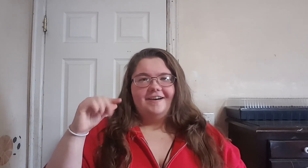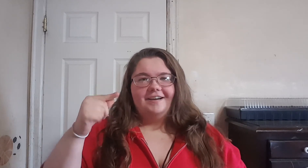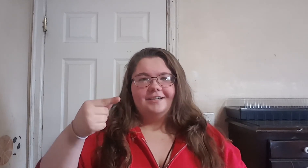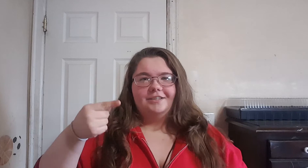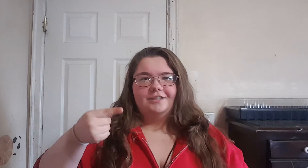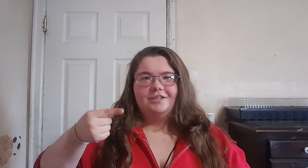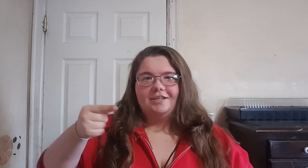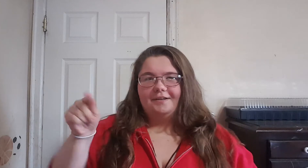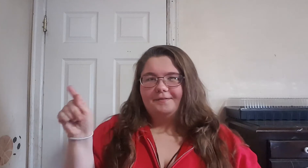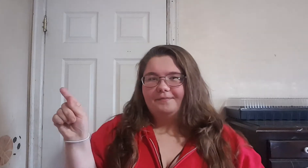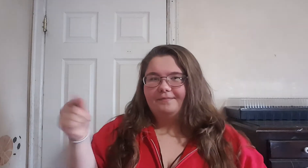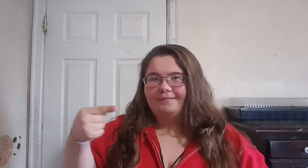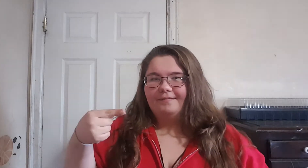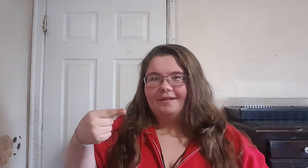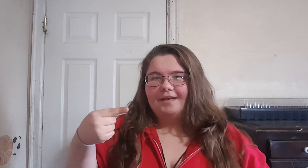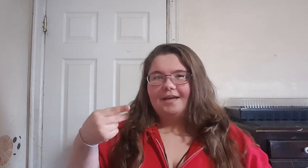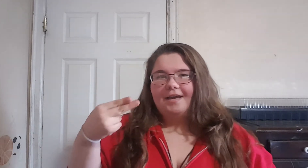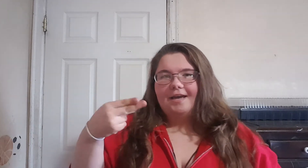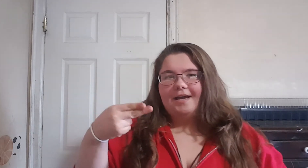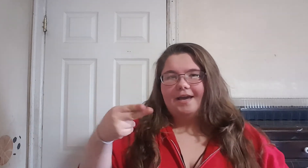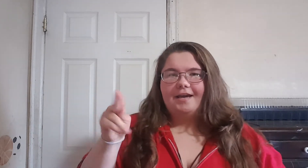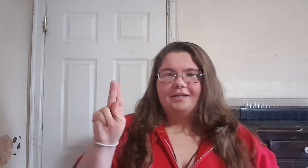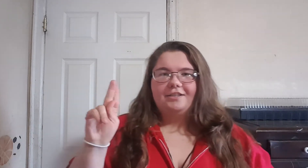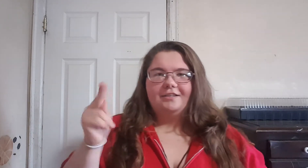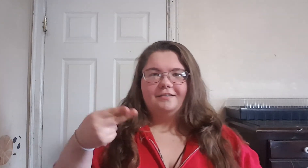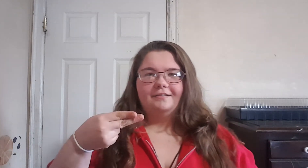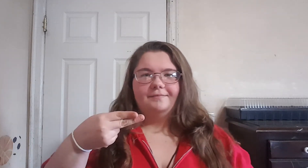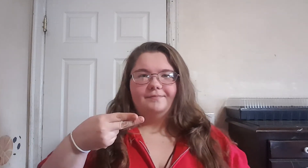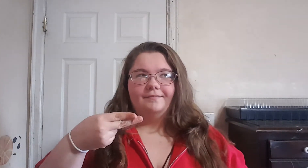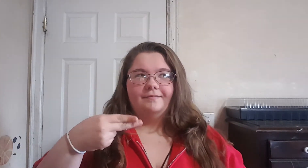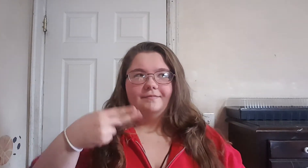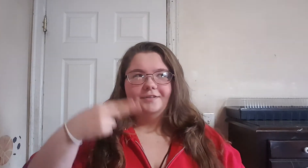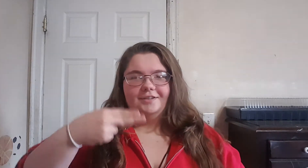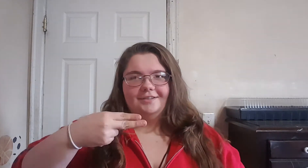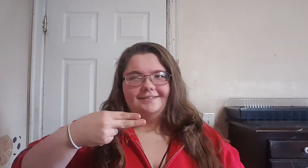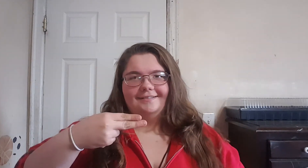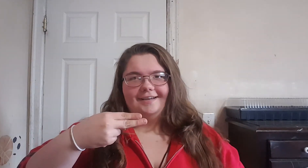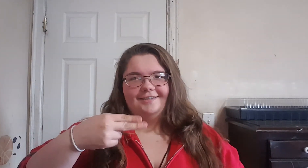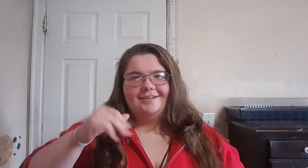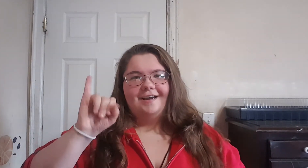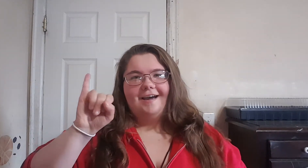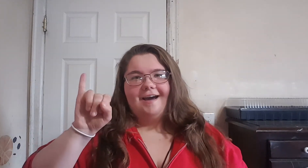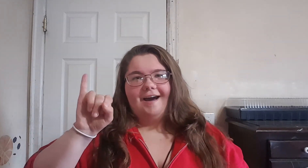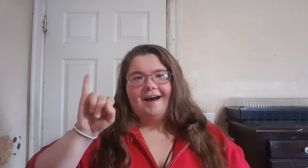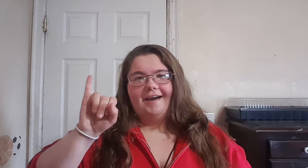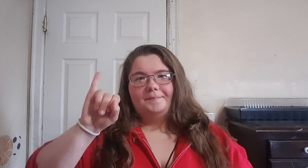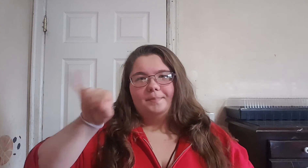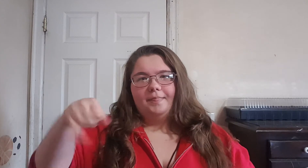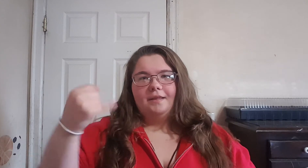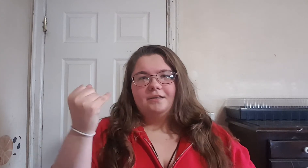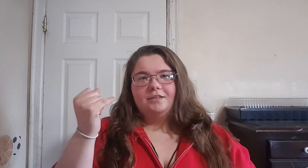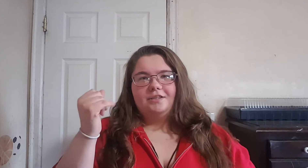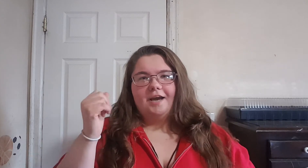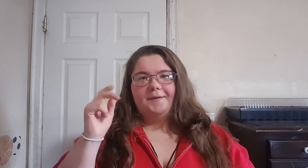G H which is just H I J